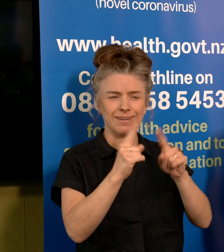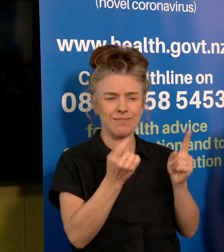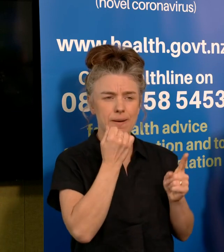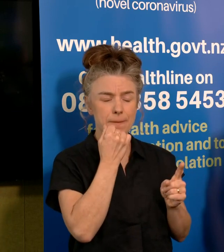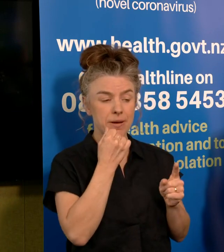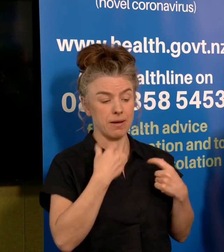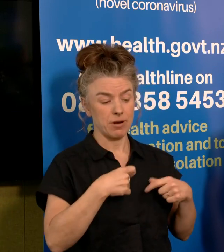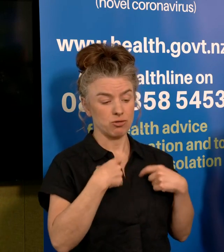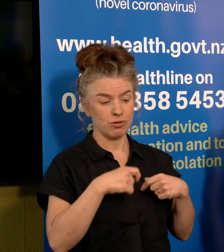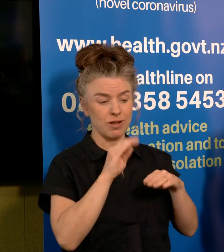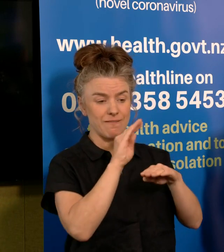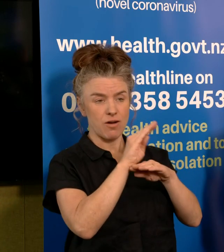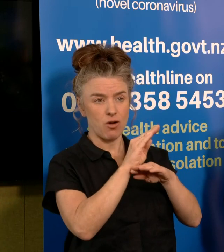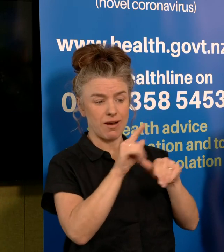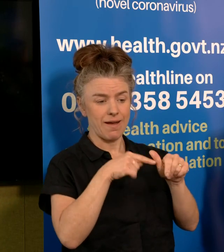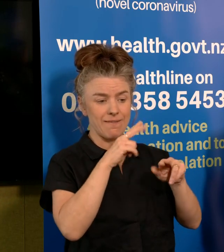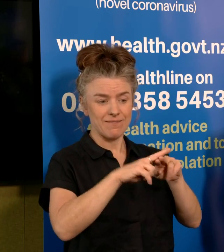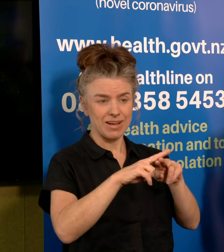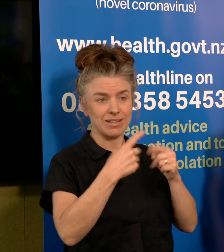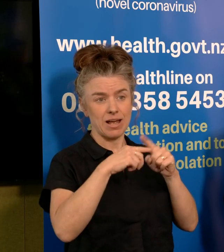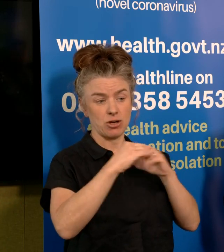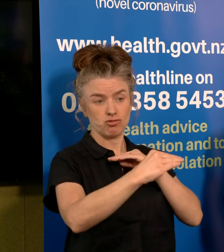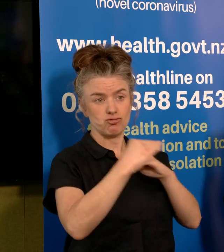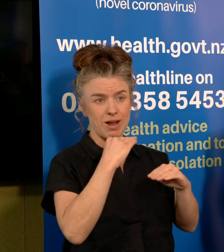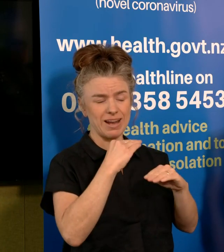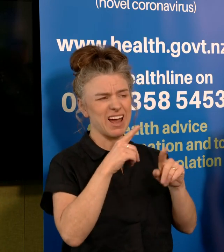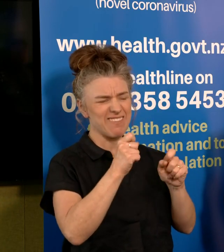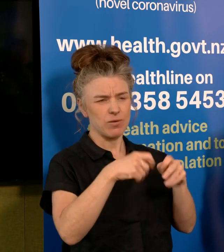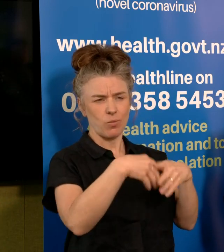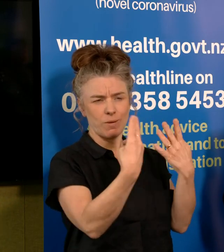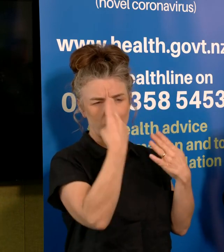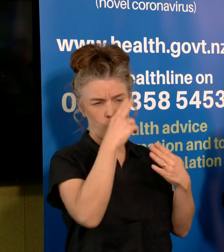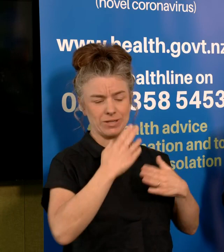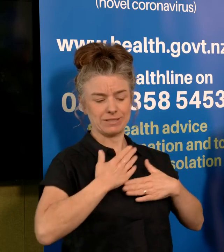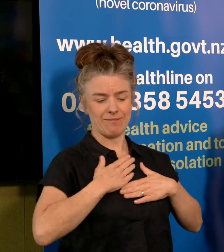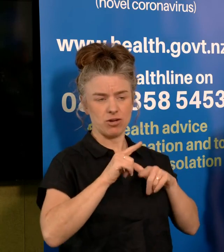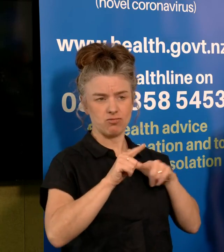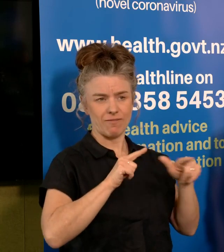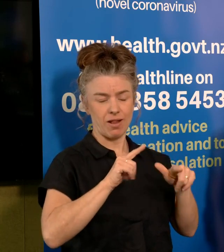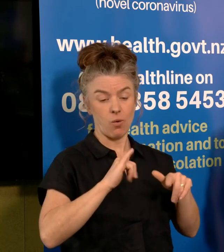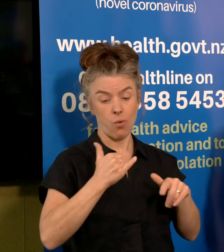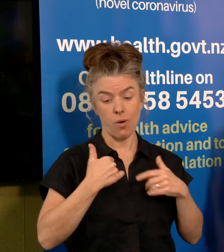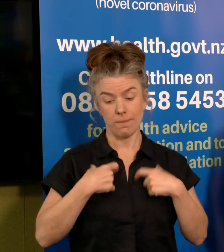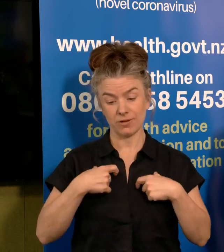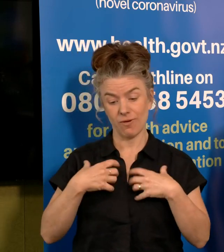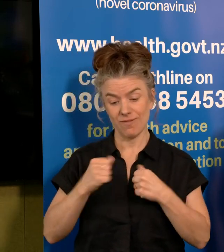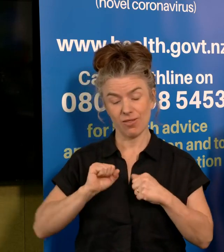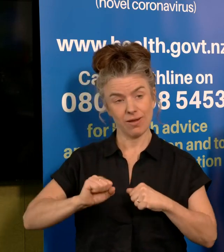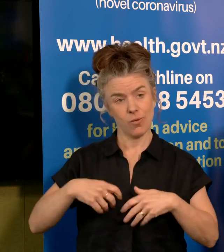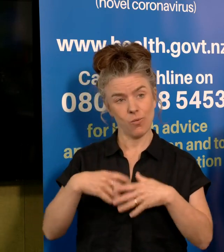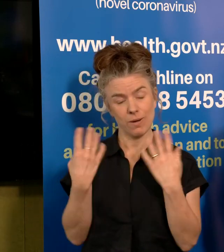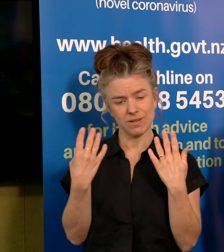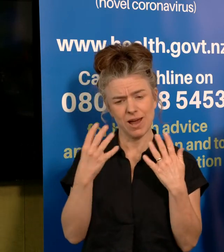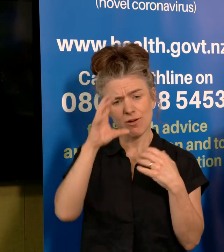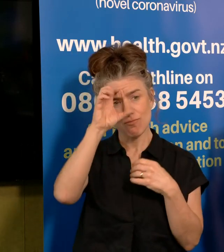the Ministry of Foreign Affairs and Trade's Safe Travel website or our own website. Remember